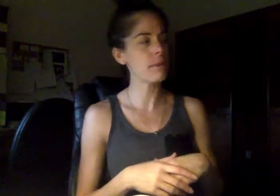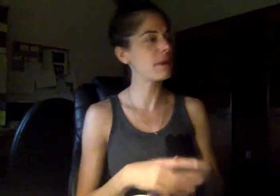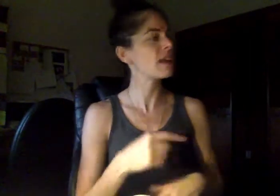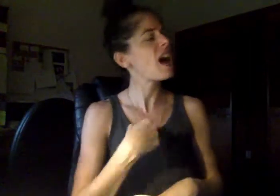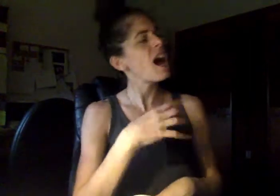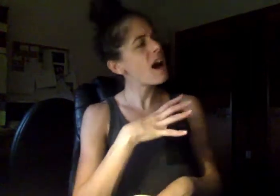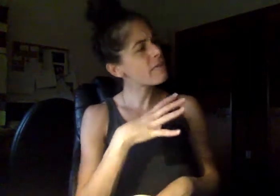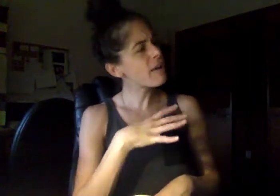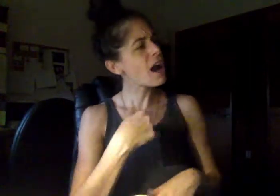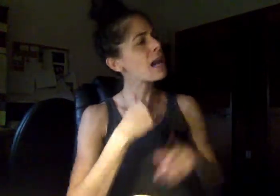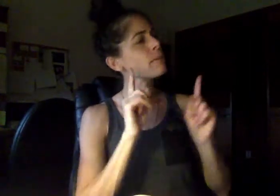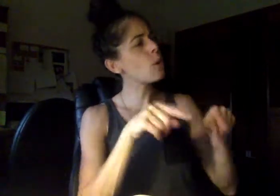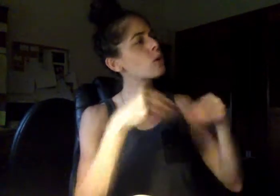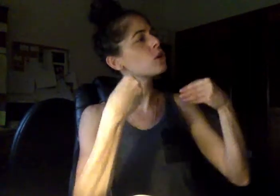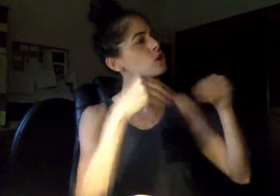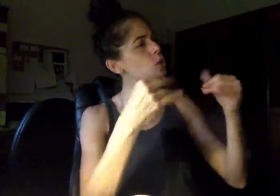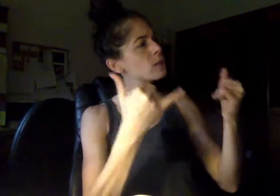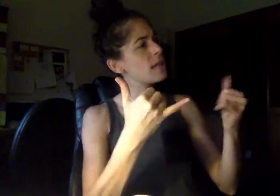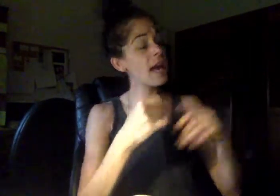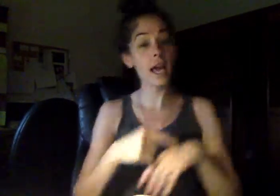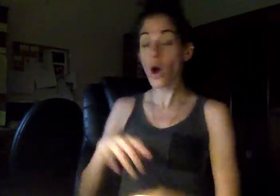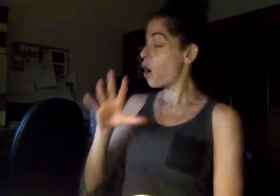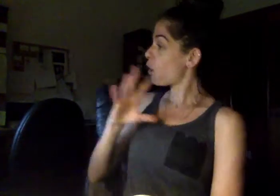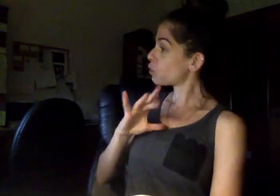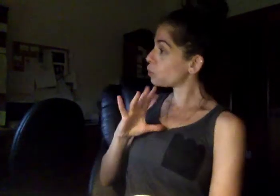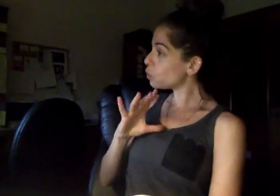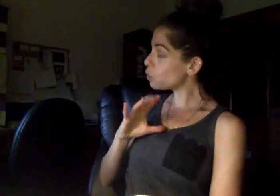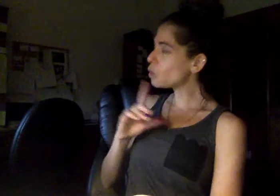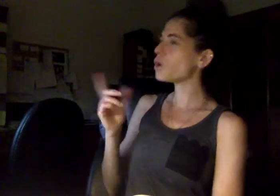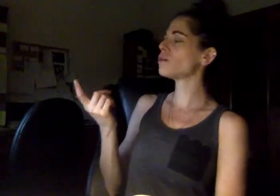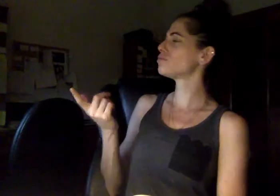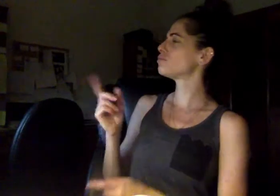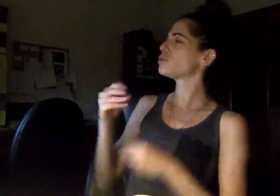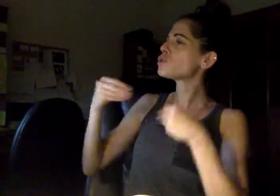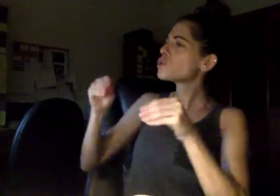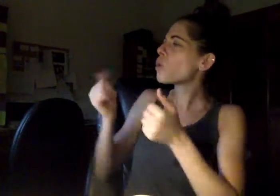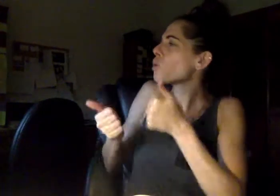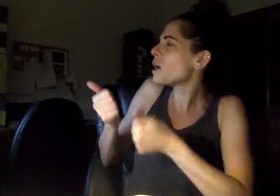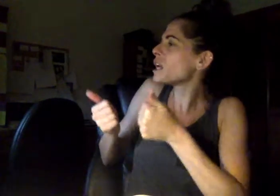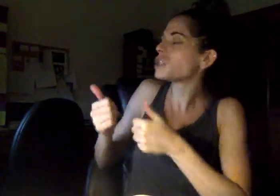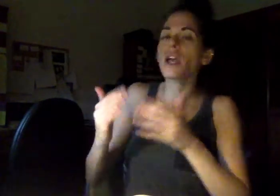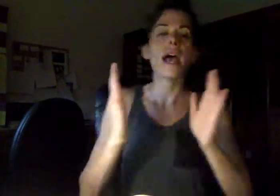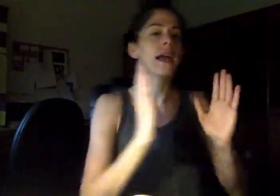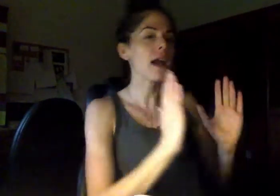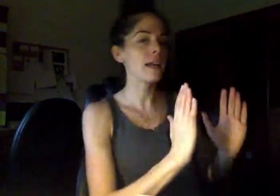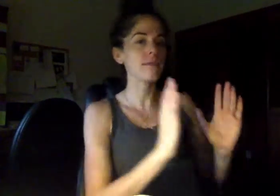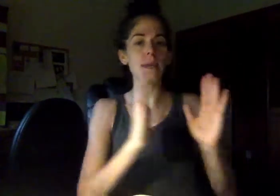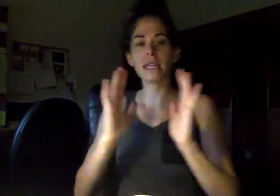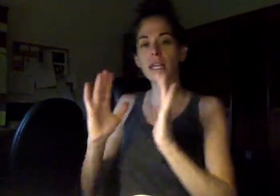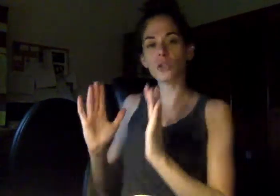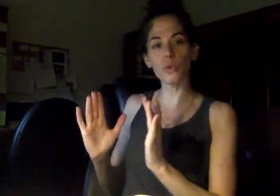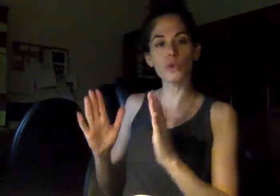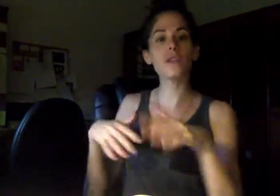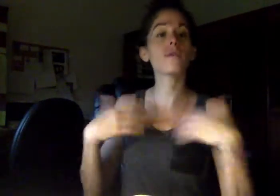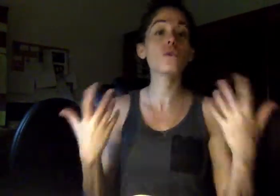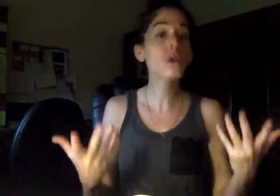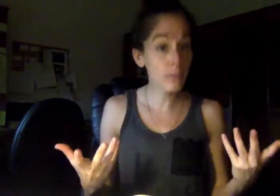like, I'm fine. I'm going to the store today. Cool. Store which? And kind of making that shoulder shift so you can